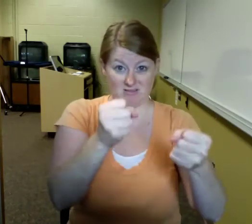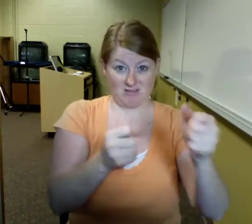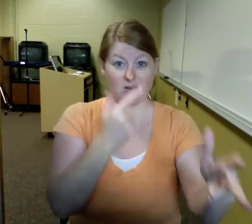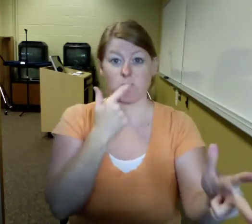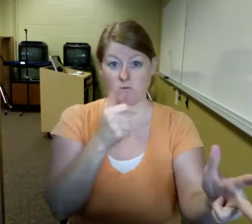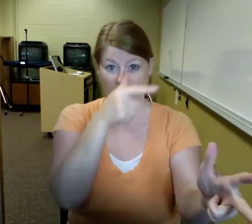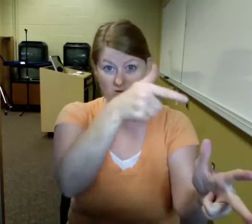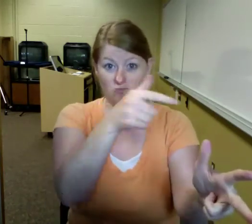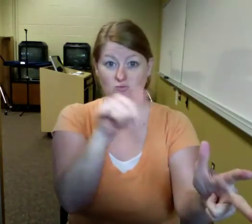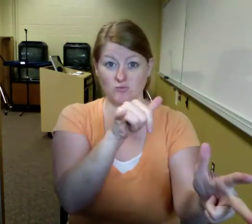That he ran into a ditch